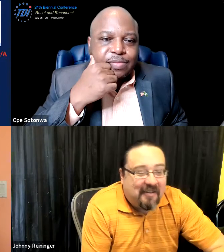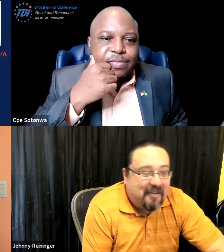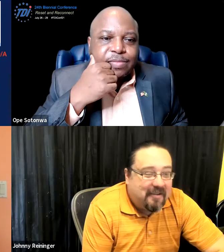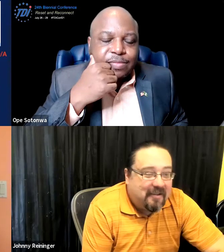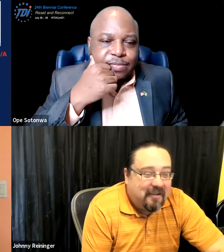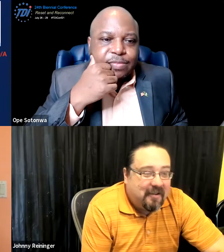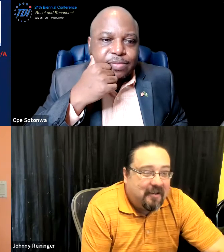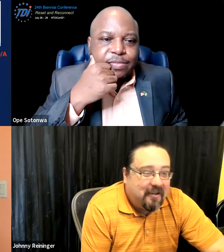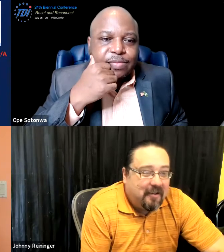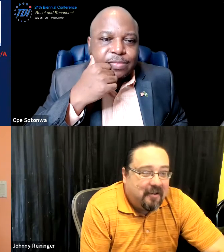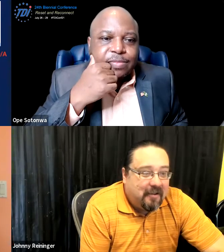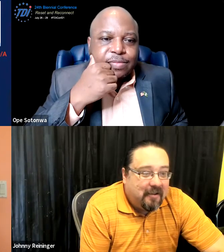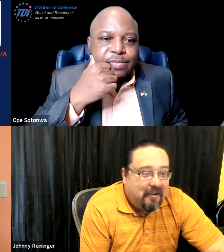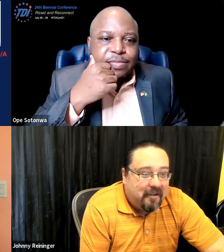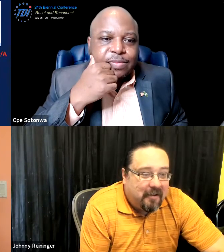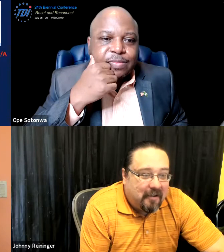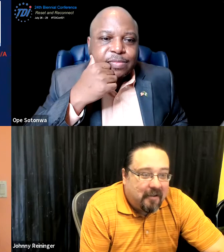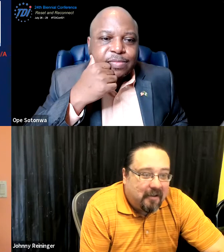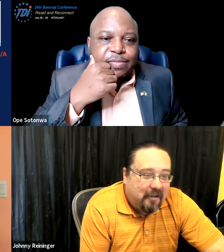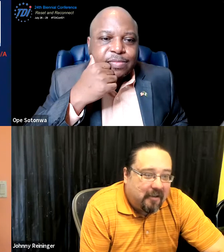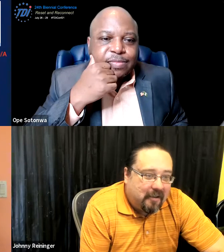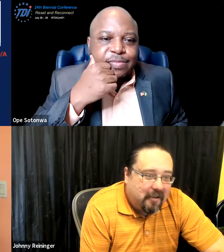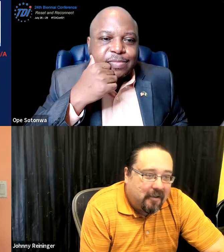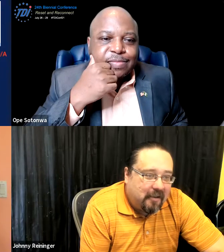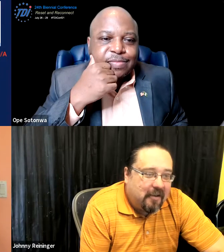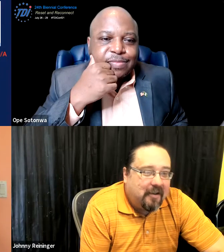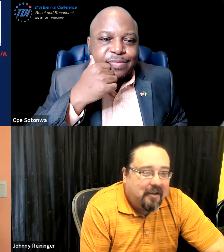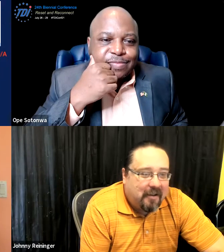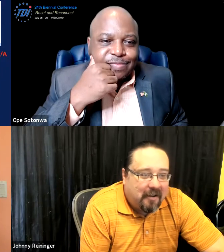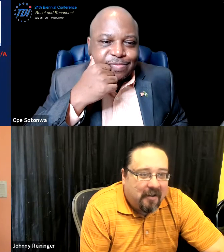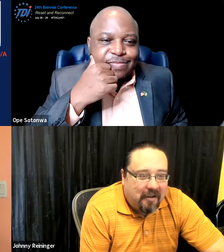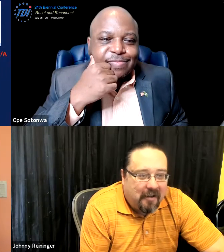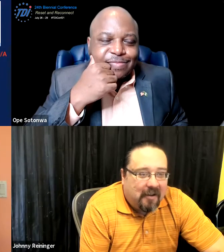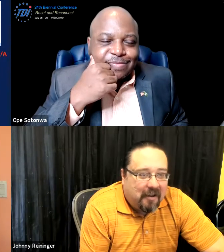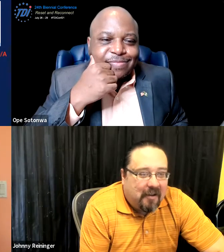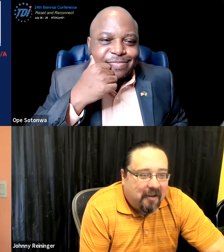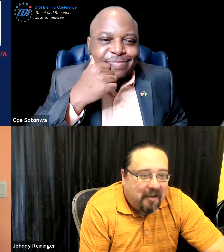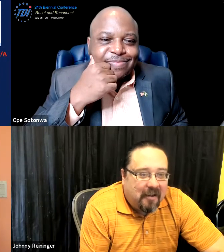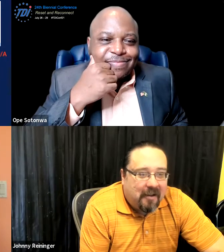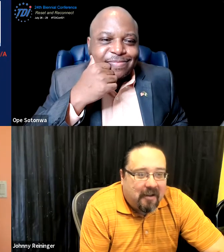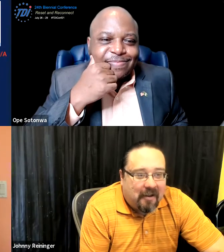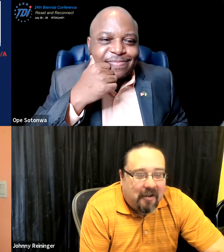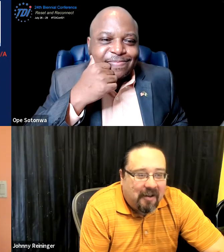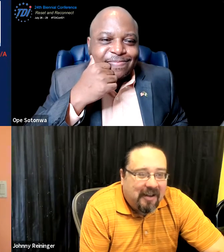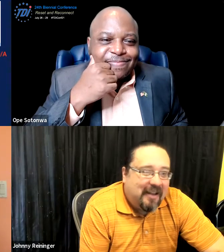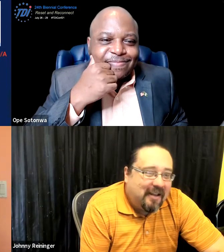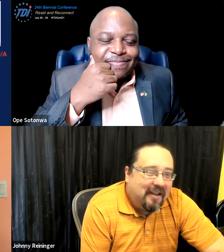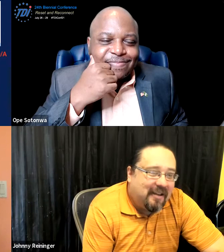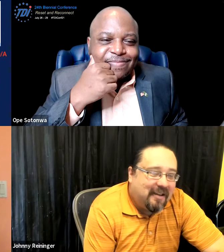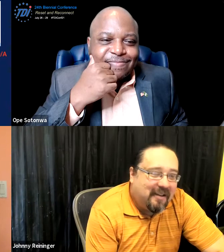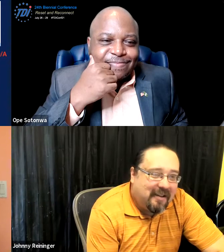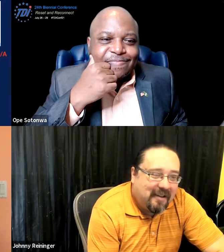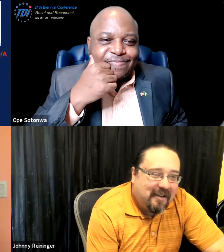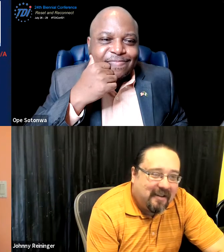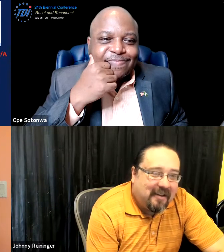In the Latino community, this is what we want to sign, but other people say, no, you have to sign it this specific way. Is ASL a